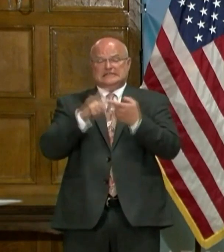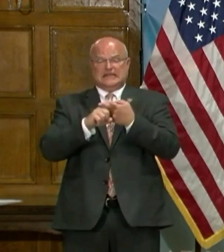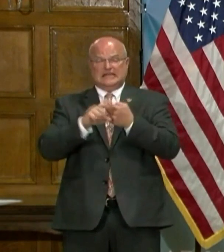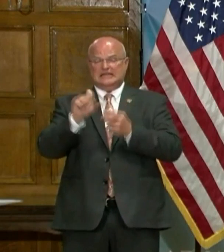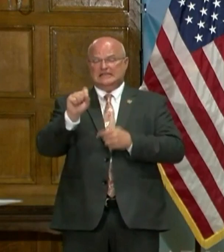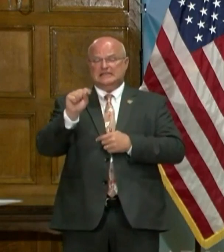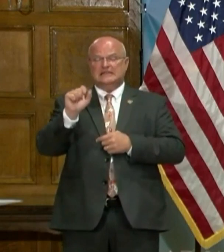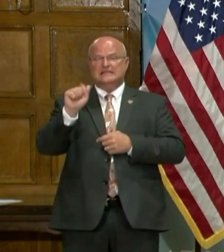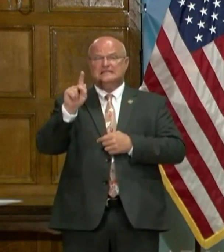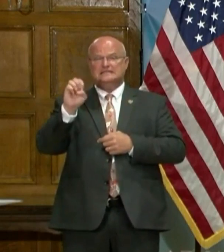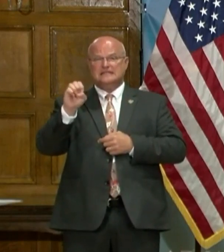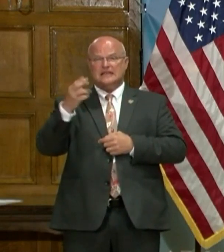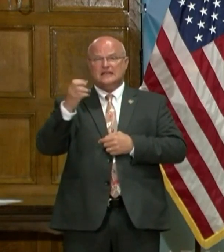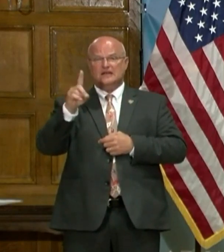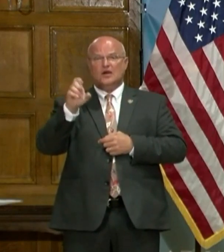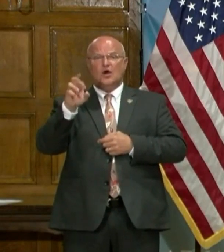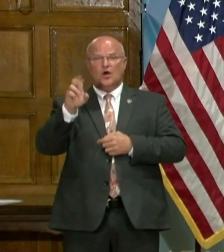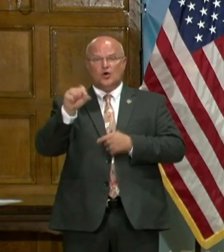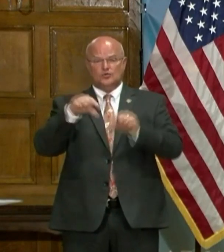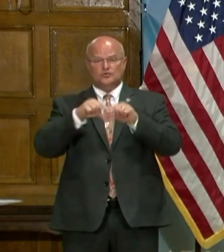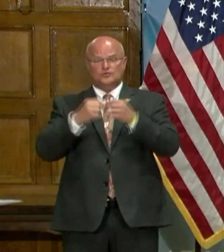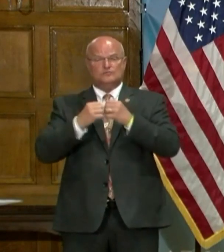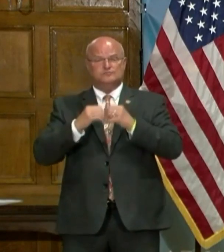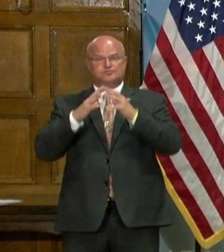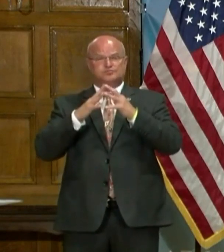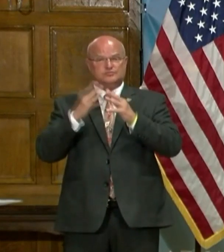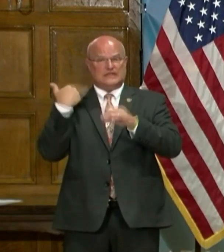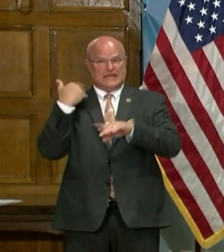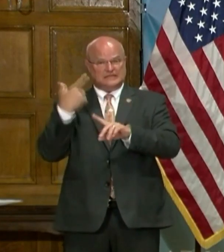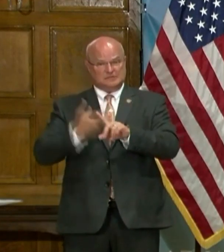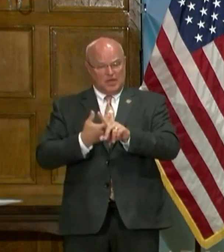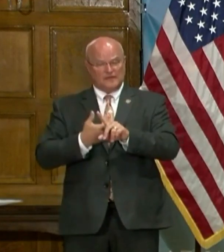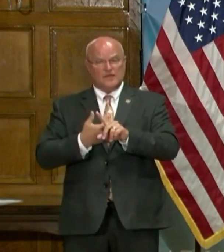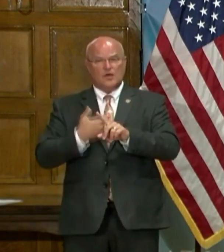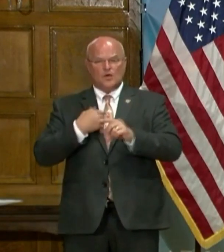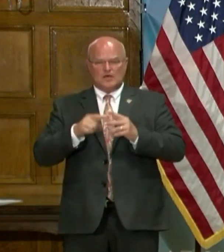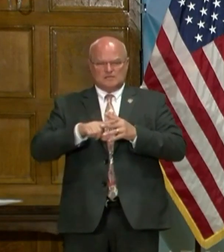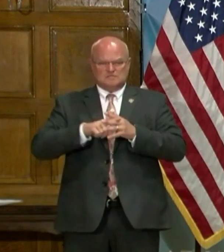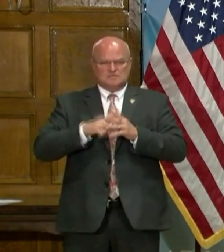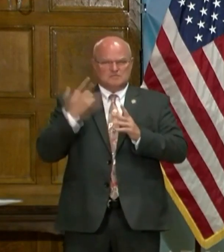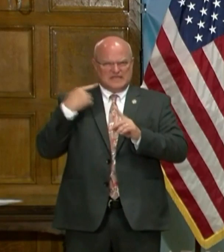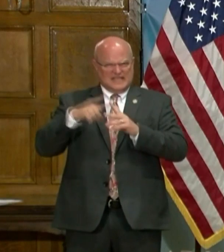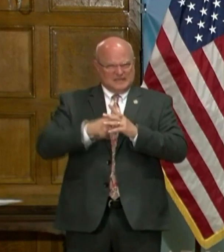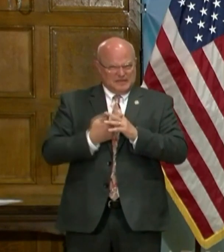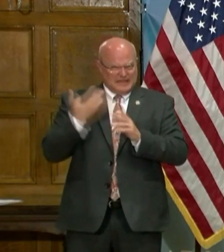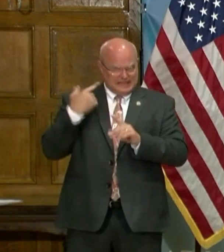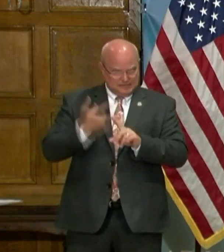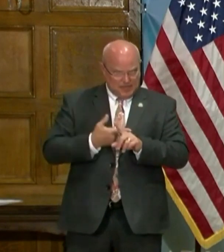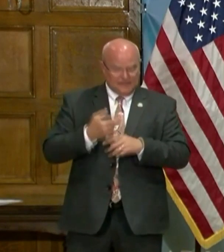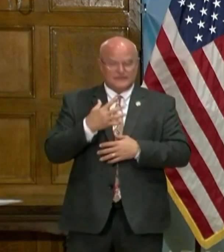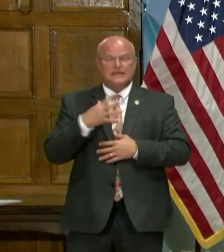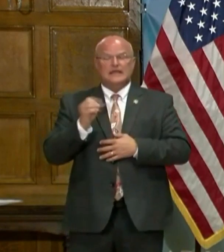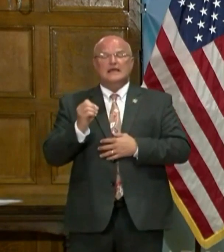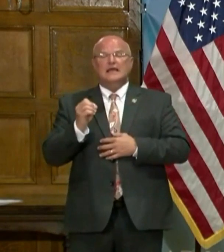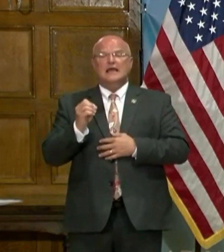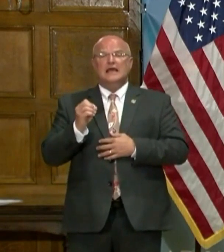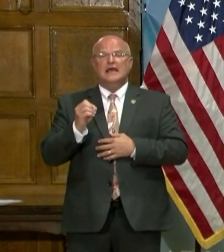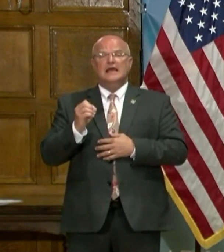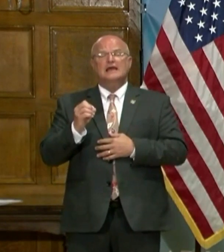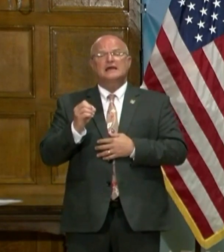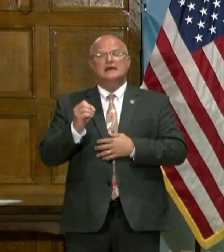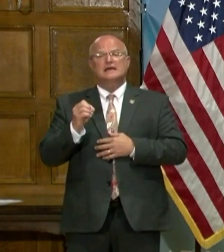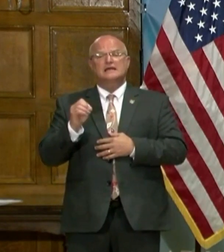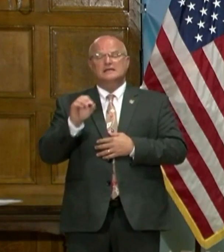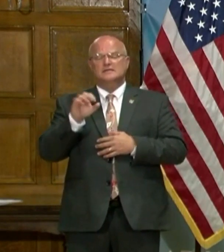group was formed last month. We've been meeting since the beginning of the month, last month, and it's composed